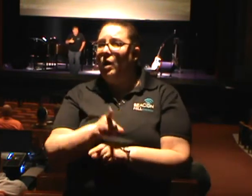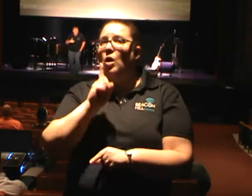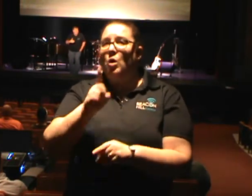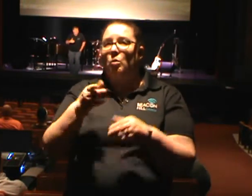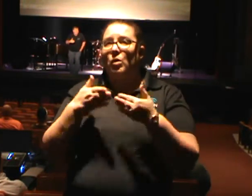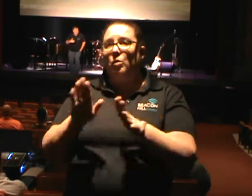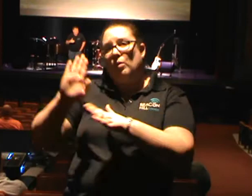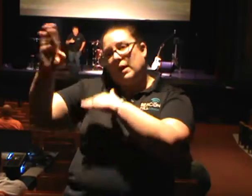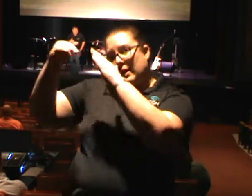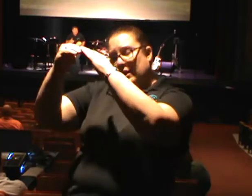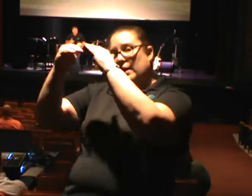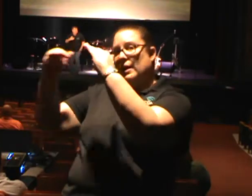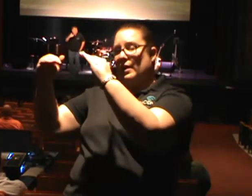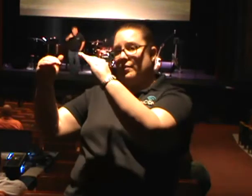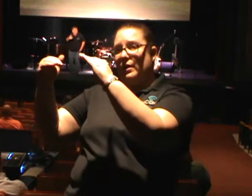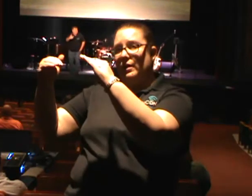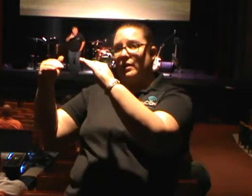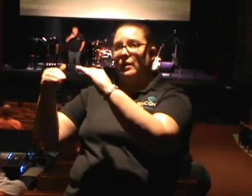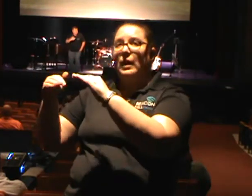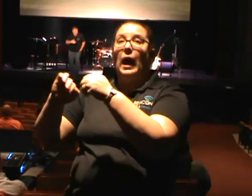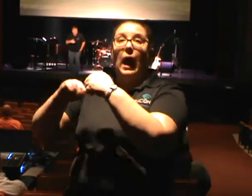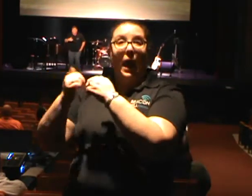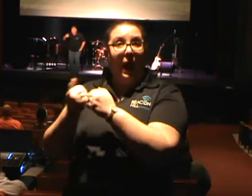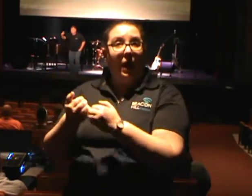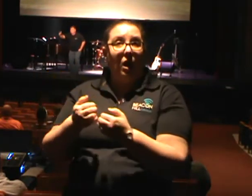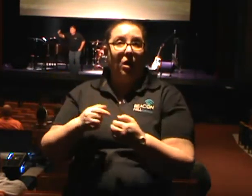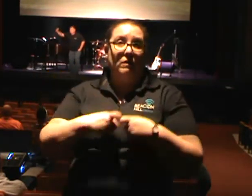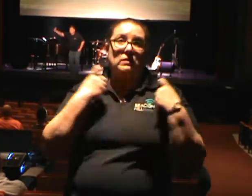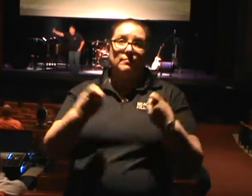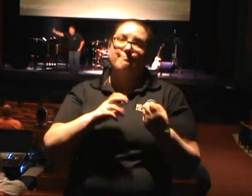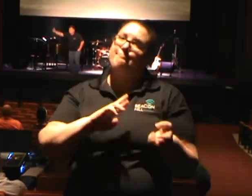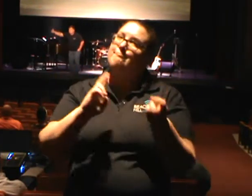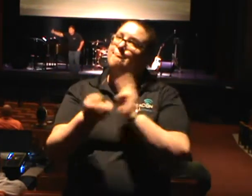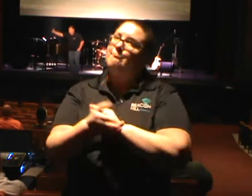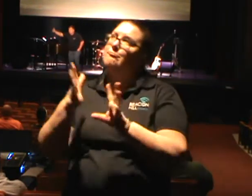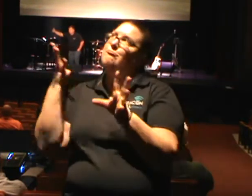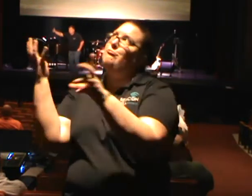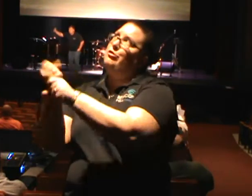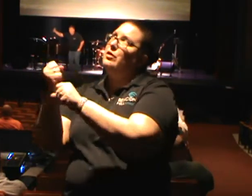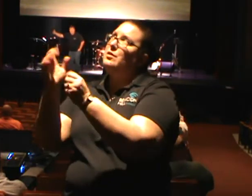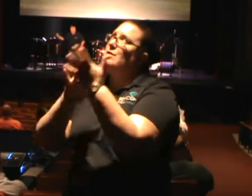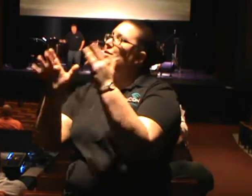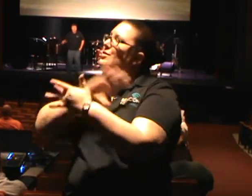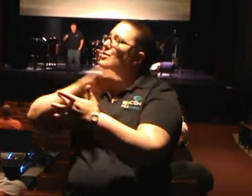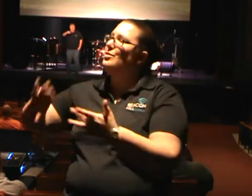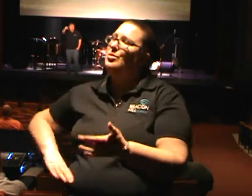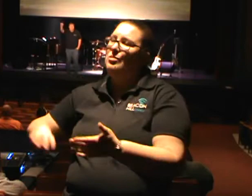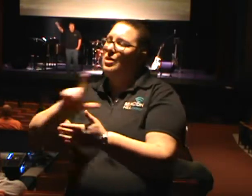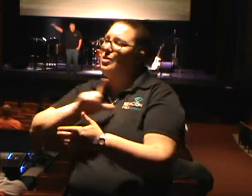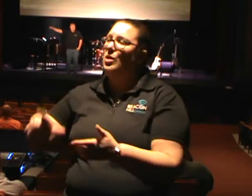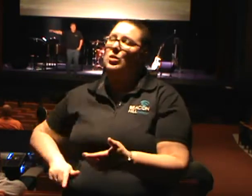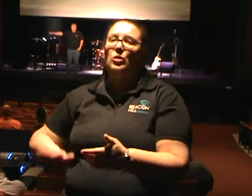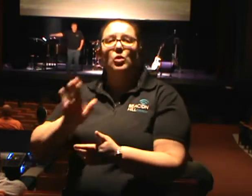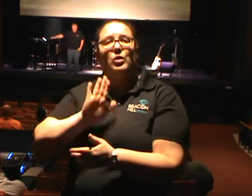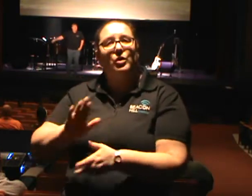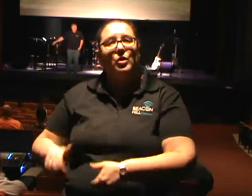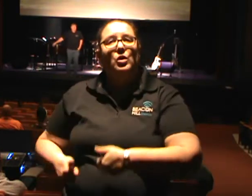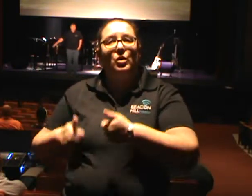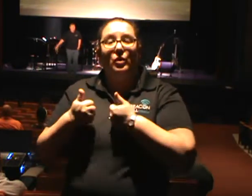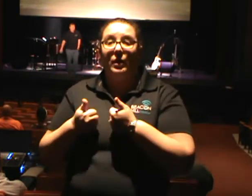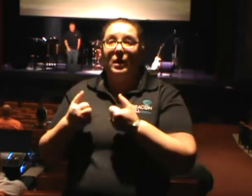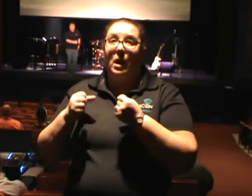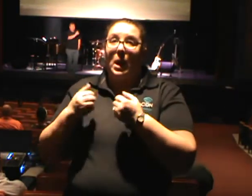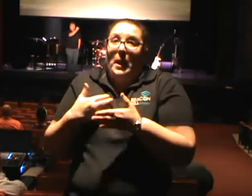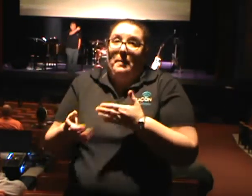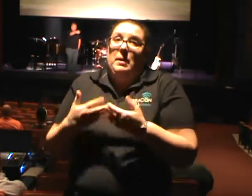way to heaven. Do you get that? By repenting of your sins and trusting in Jesus Christ as Lord of your life. You may try to get another way